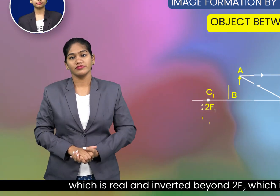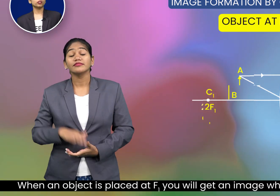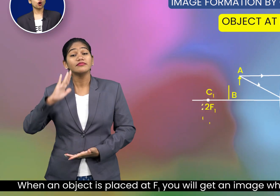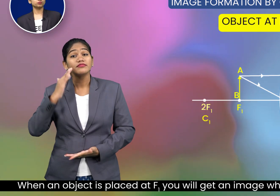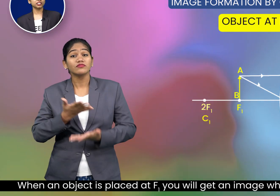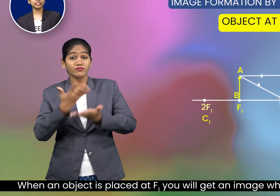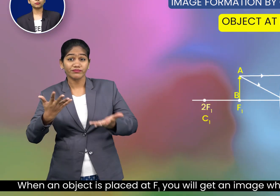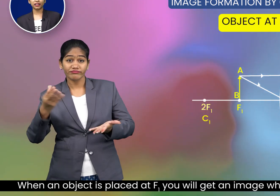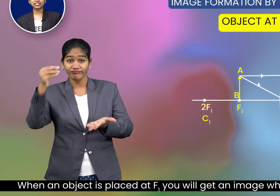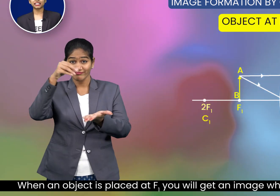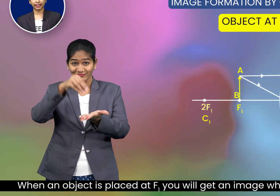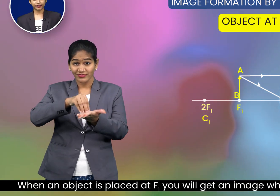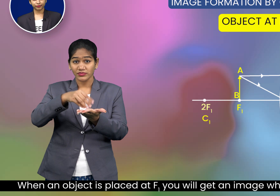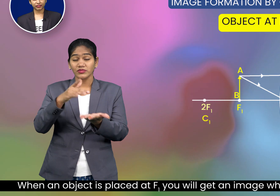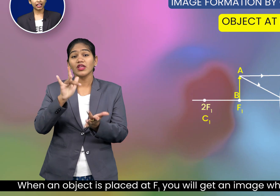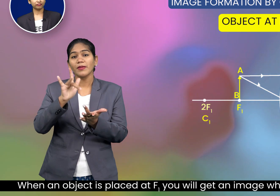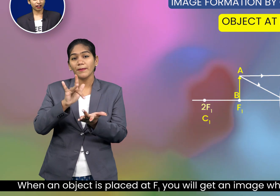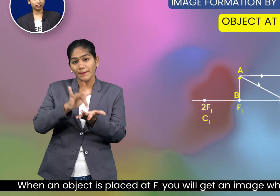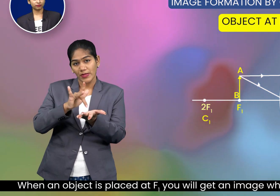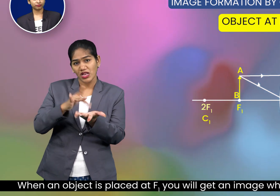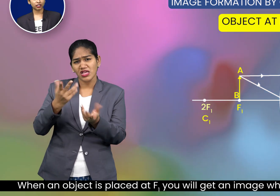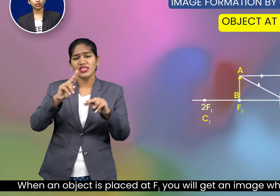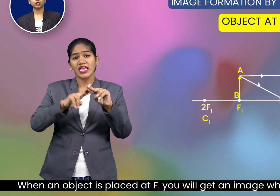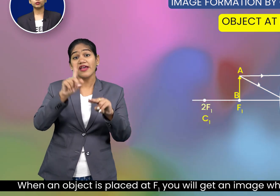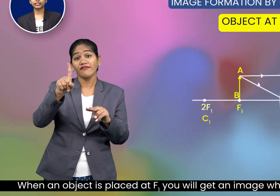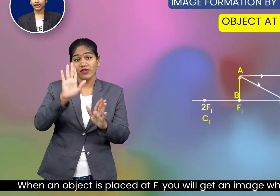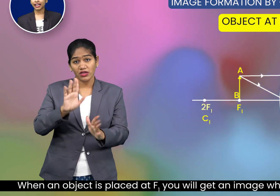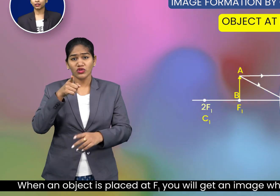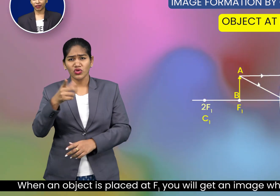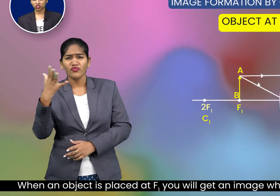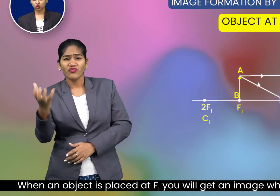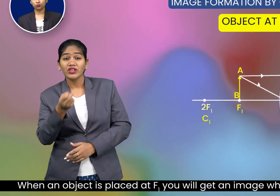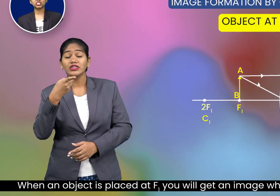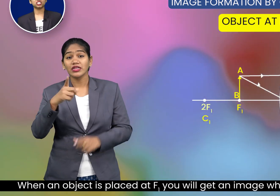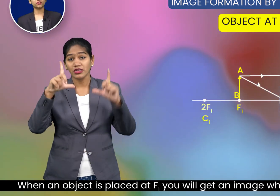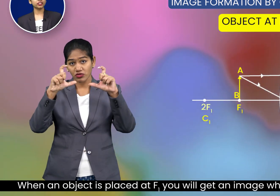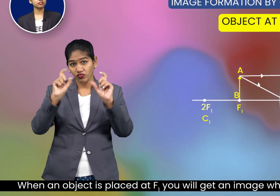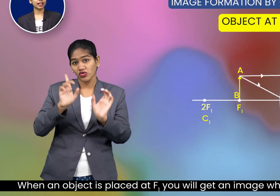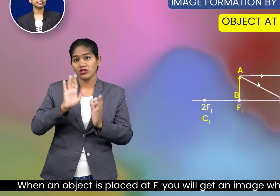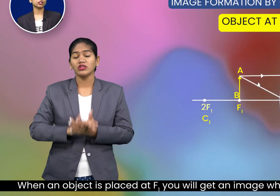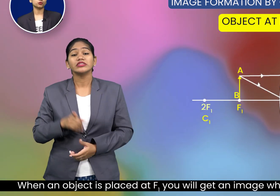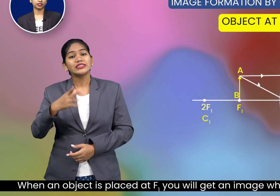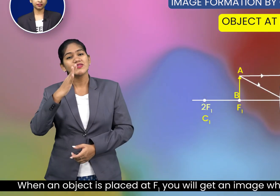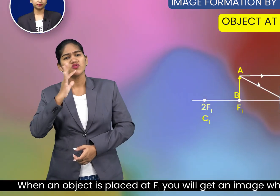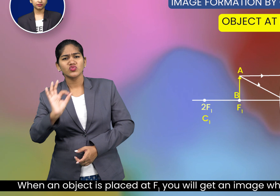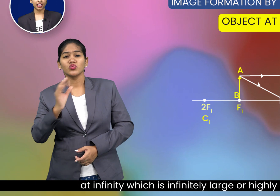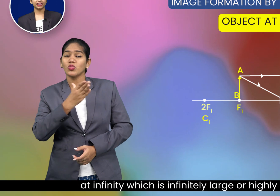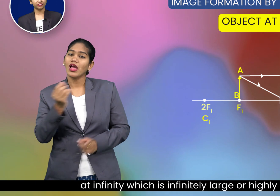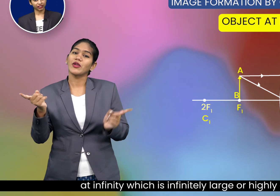When an object is placed at f1, you will get an image which is real and inverted at